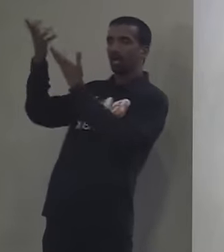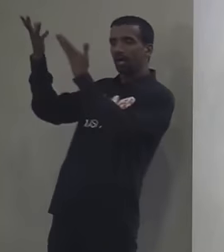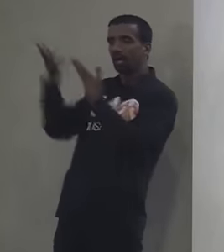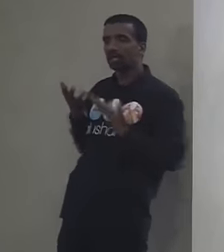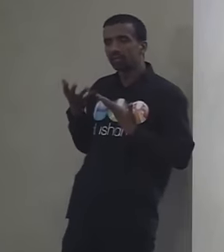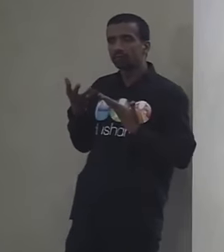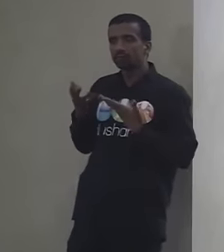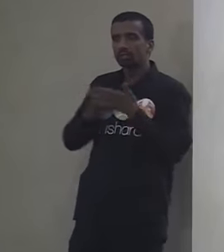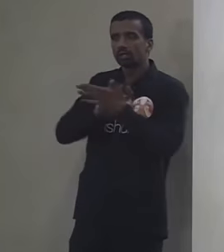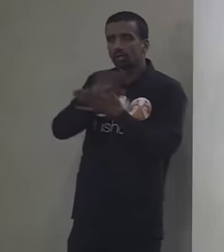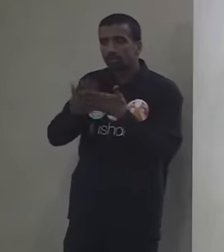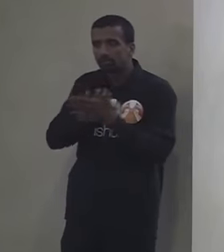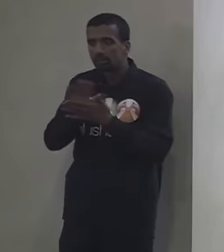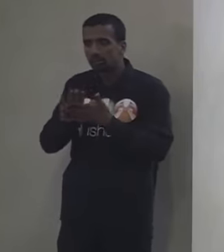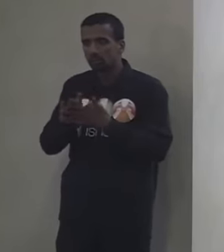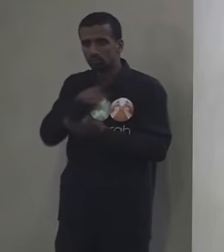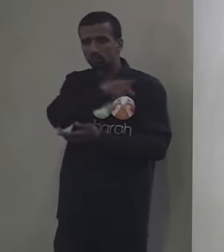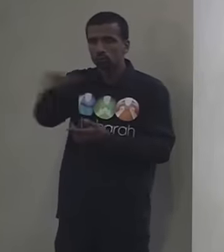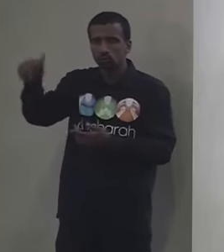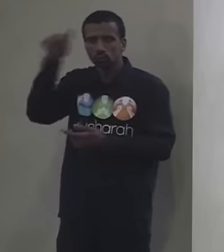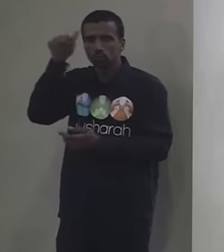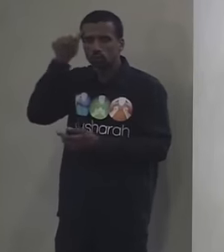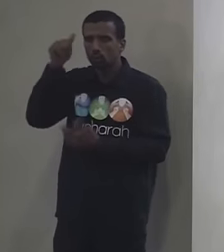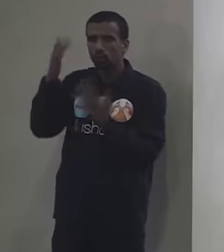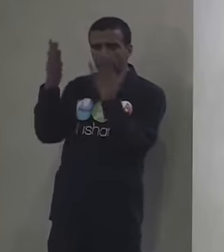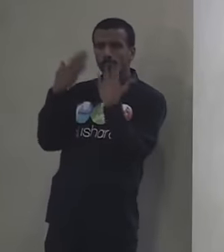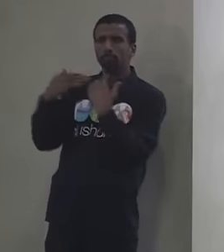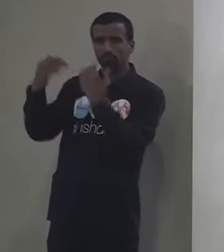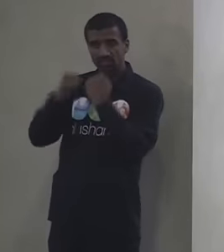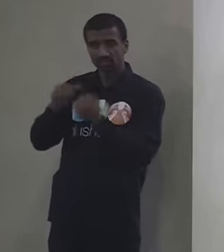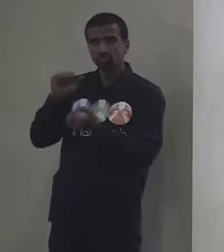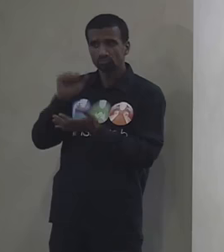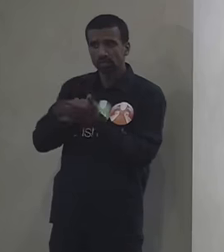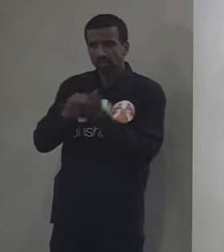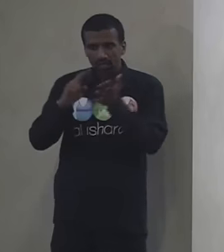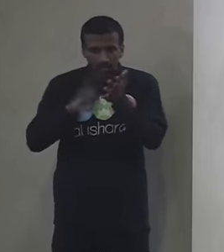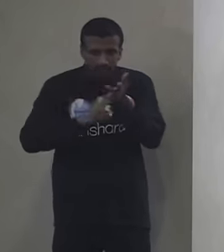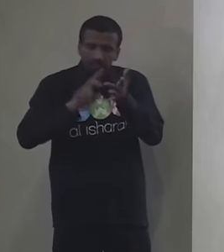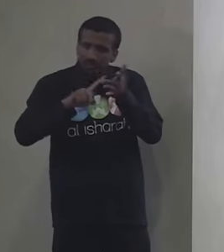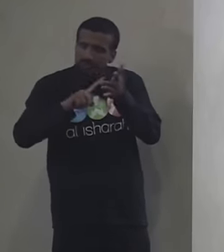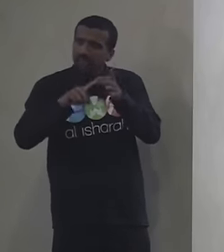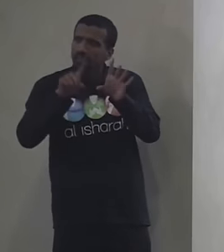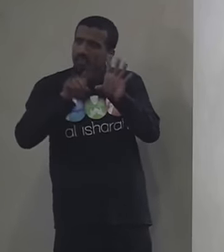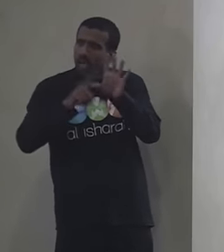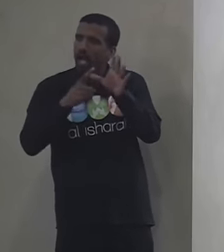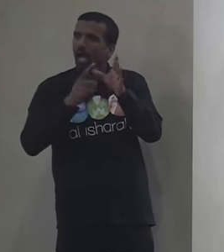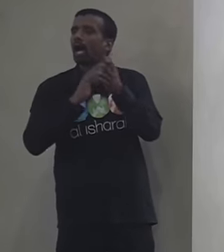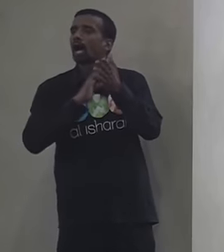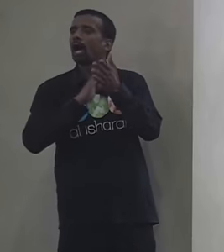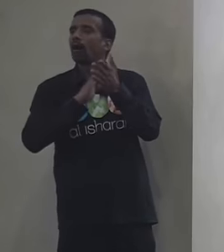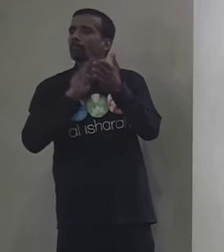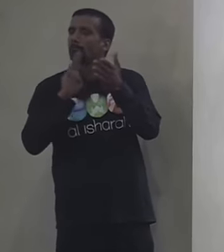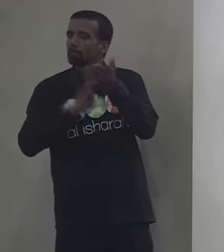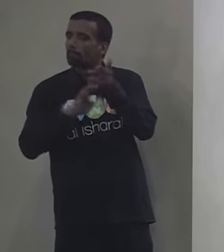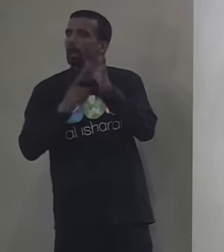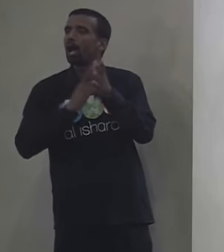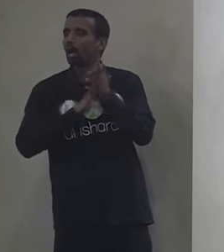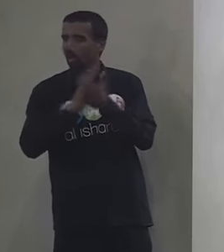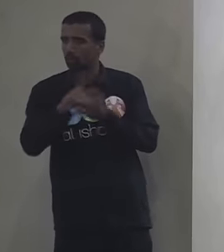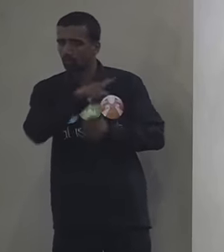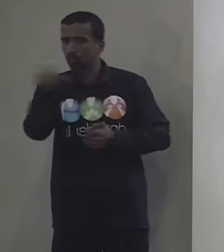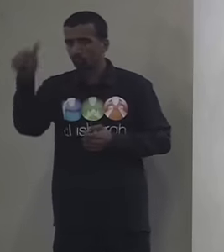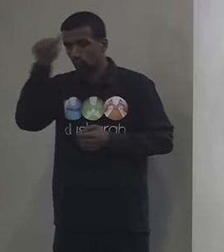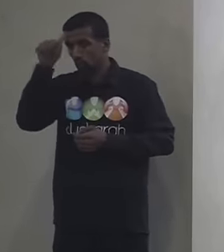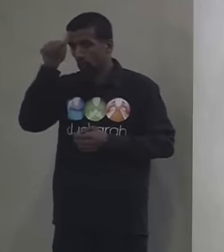also has an origin. Ni'mah, I think many of you know means blessing, right? In Indo-Pak languages, we say ni'mat, right?